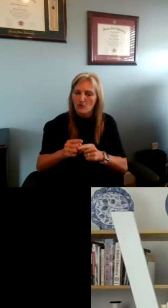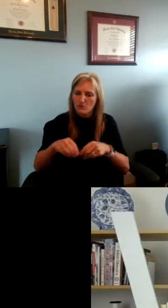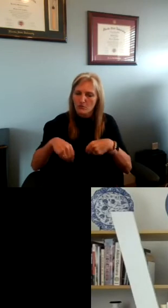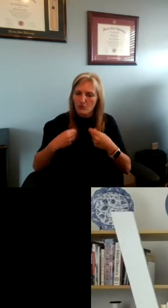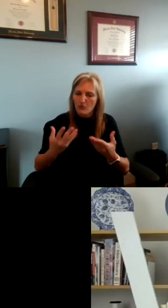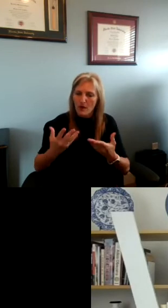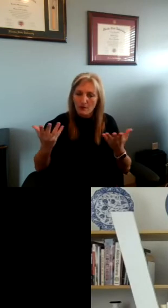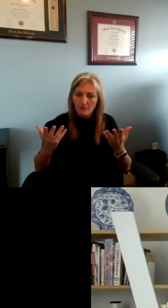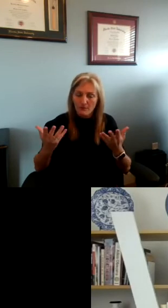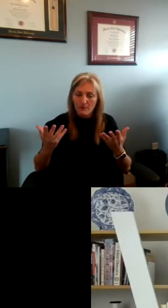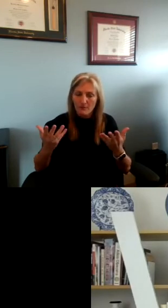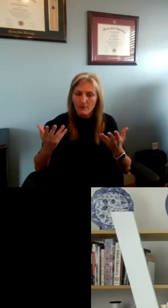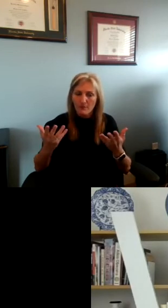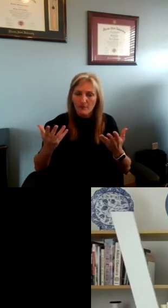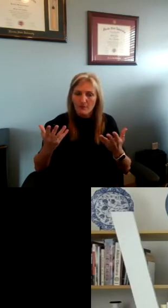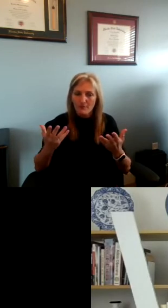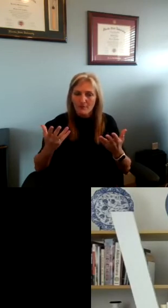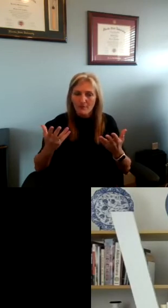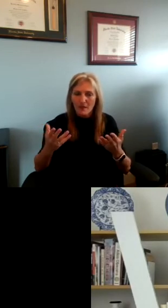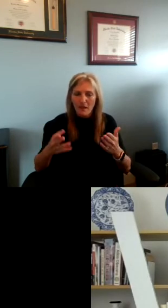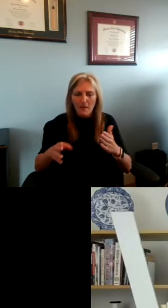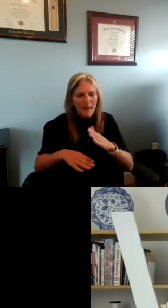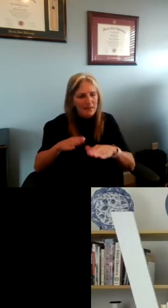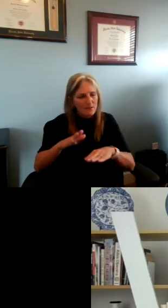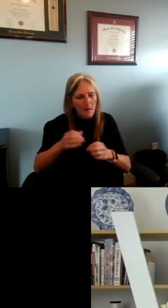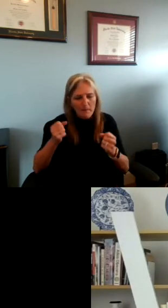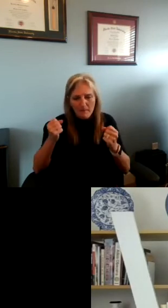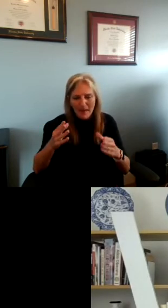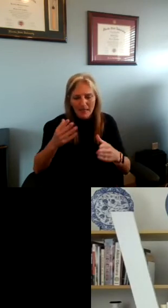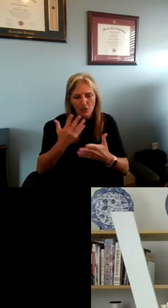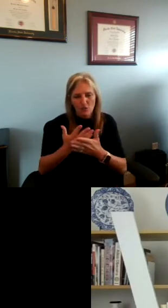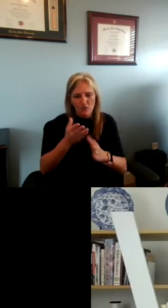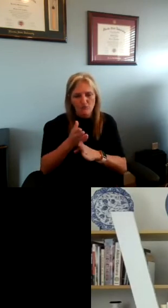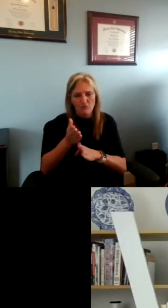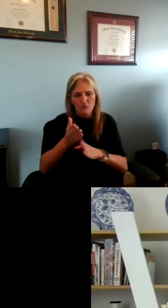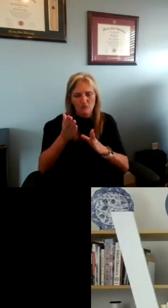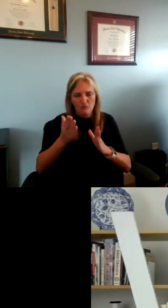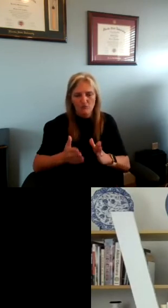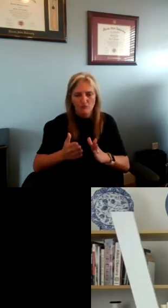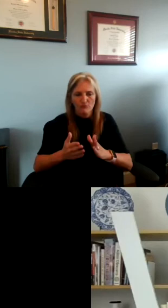provided, according to many corrections professionals,